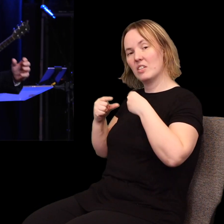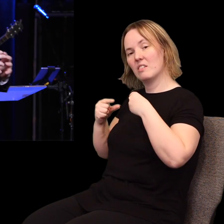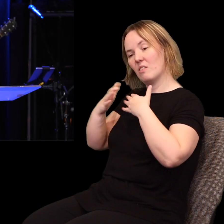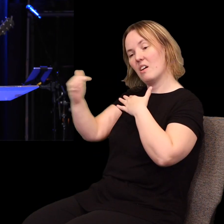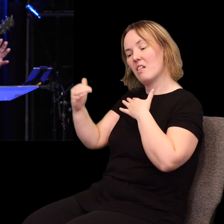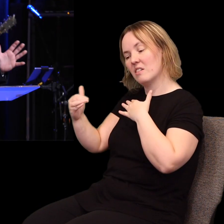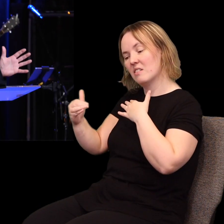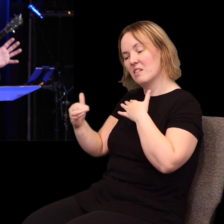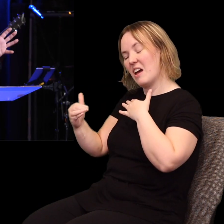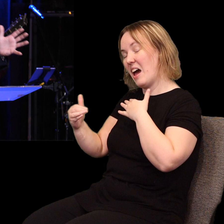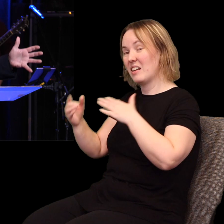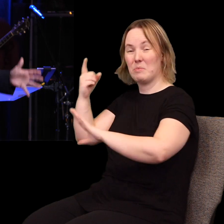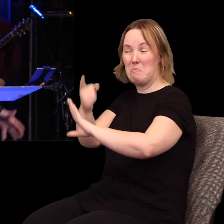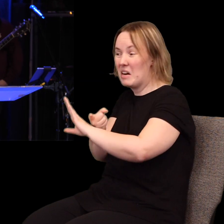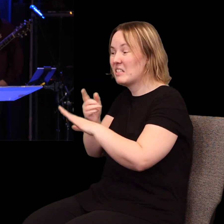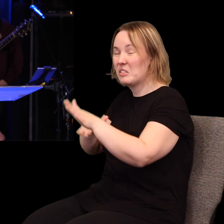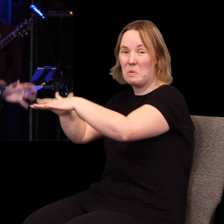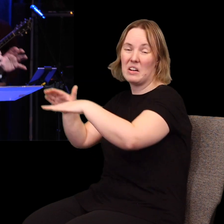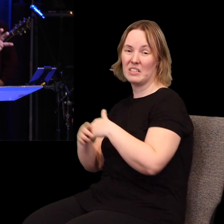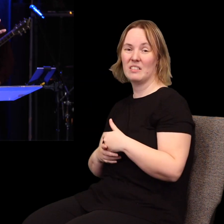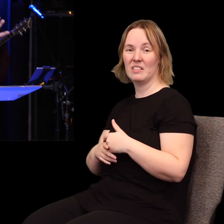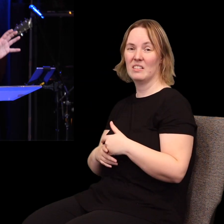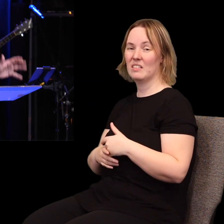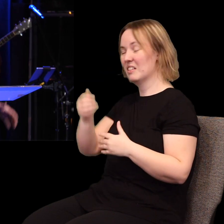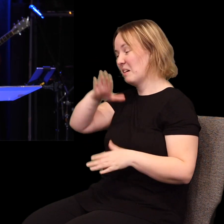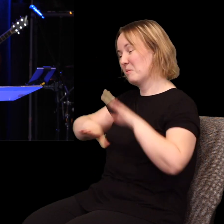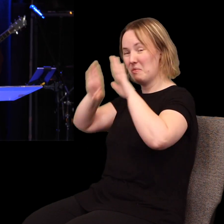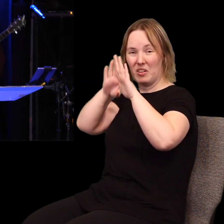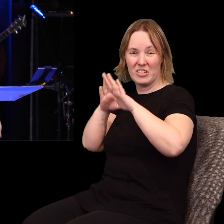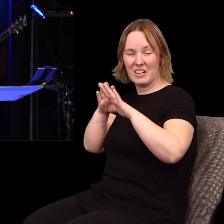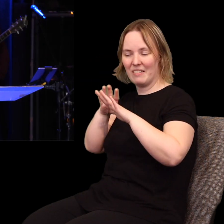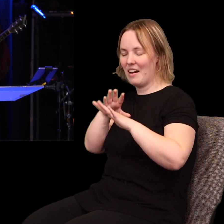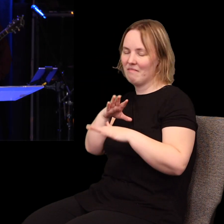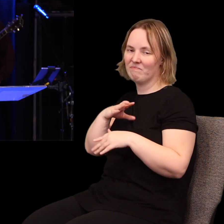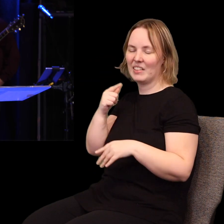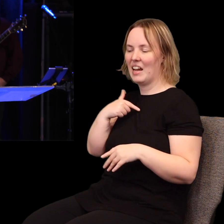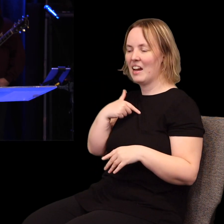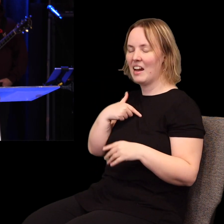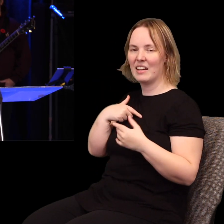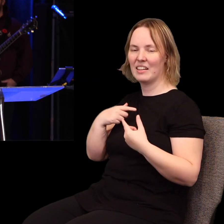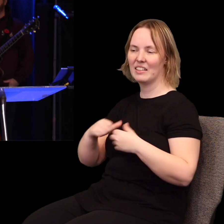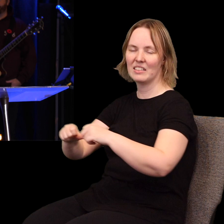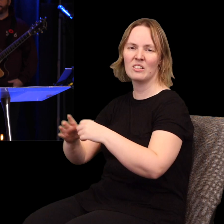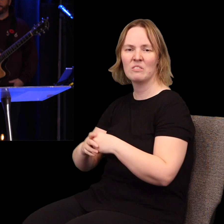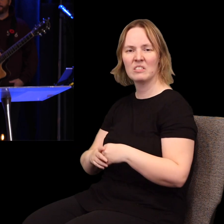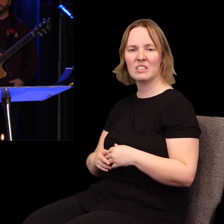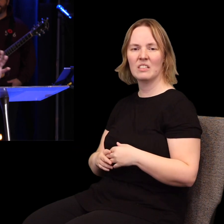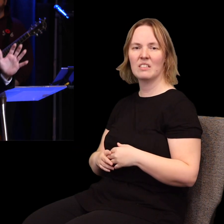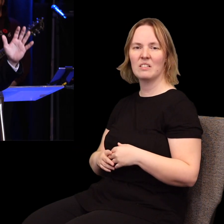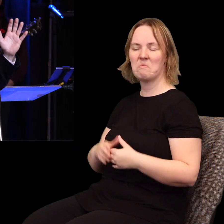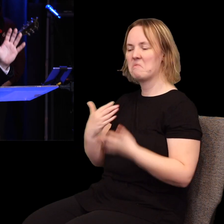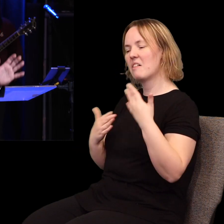that you were exposed to and it's been months since you've walked in that anymore and you thought, well, God must be so frustrated with me, I probably can't even dream of picking that back up